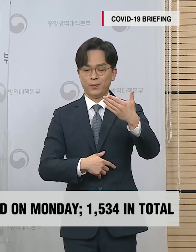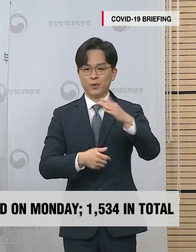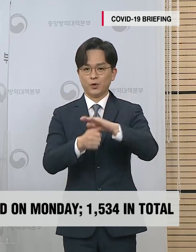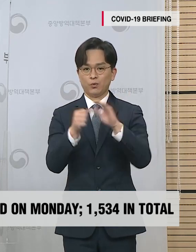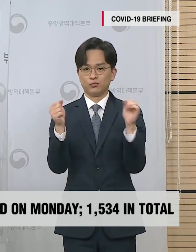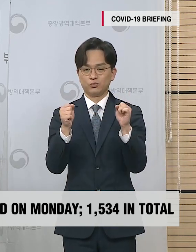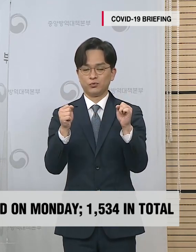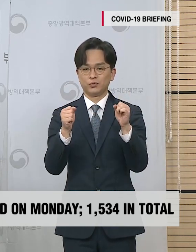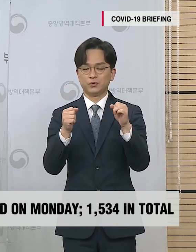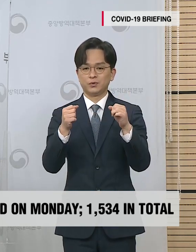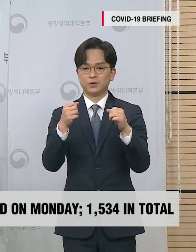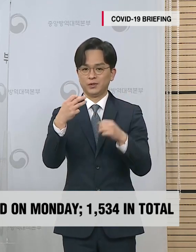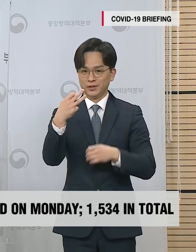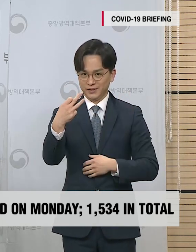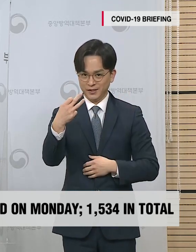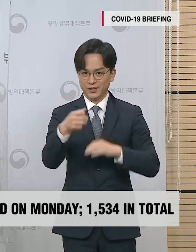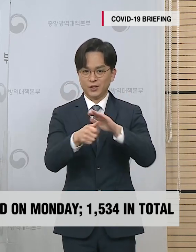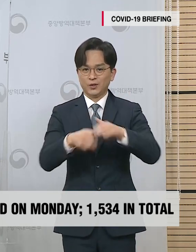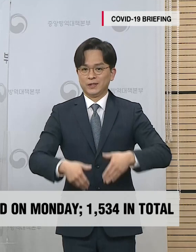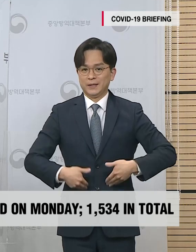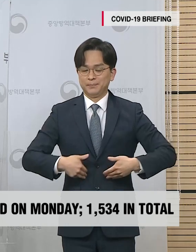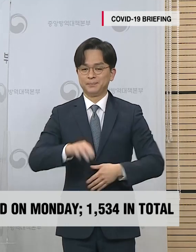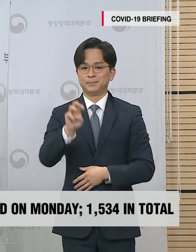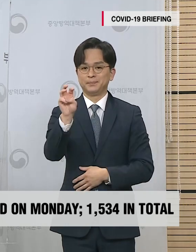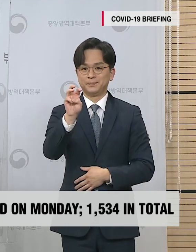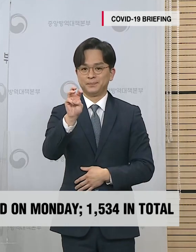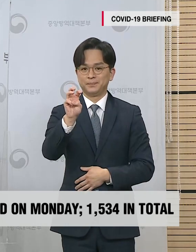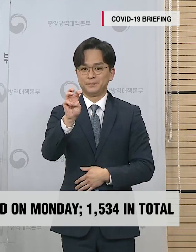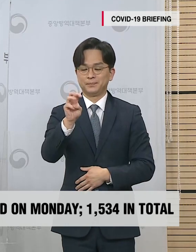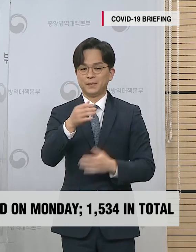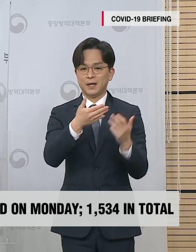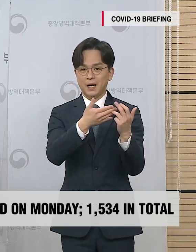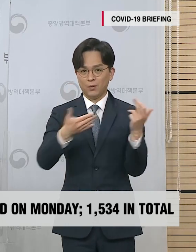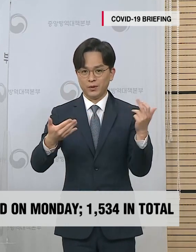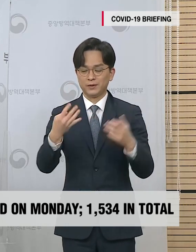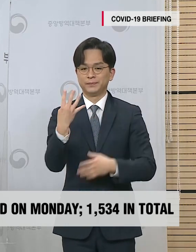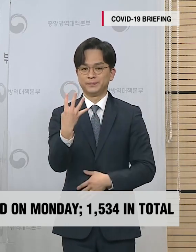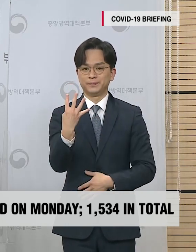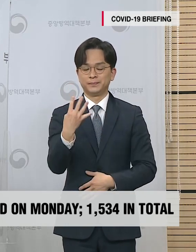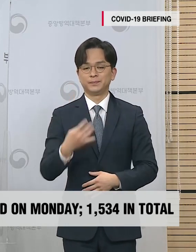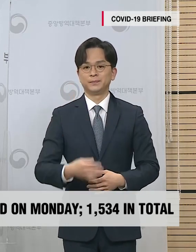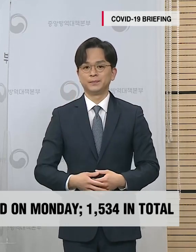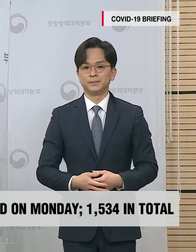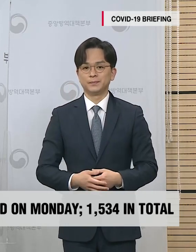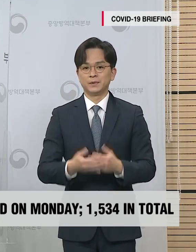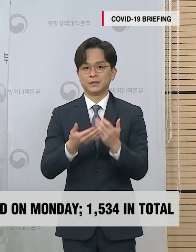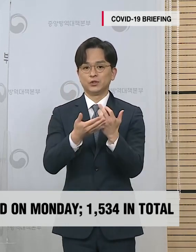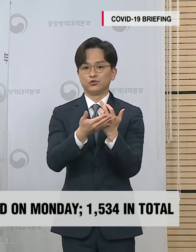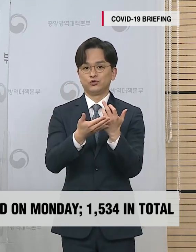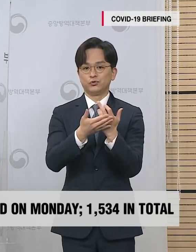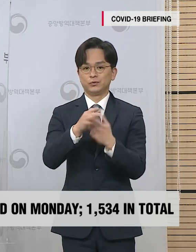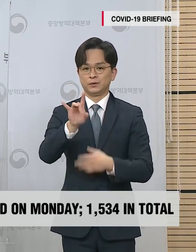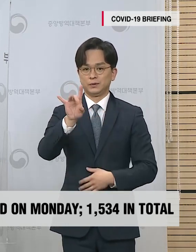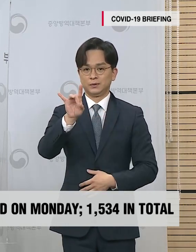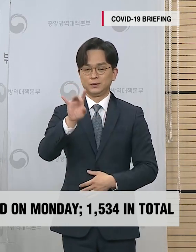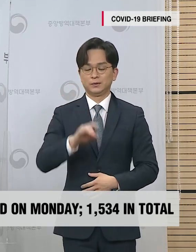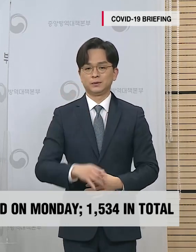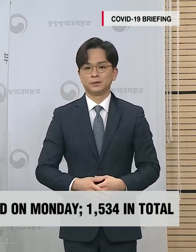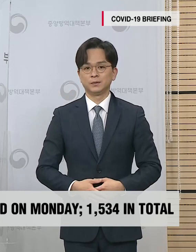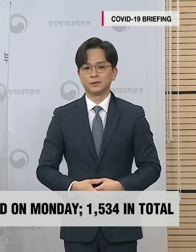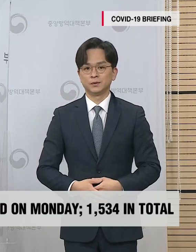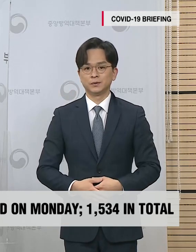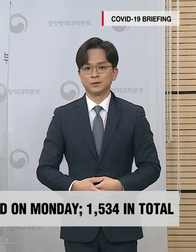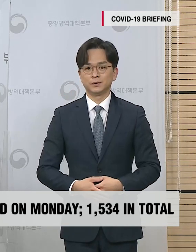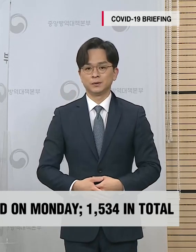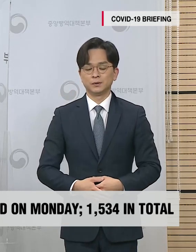the Chungcheong area and 13 in Gyeongbuk area and 30 in Gyeongnam area and 4 in Gangwon-do province. And we also have